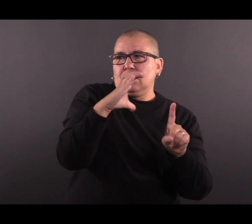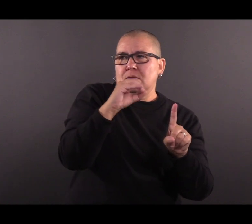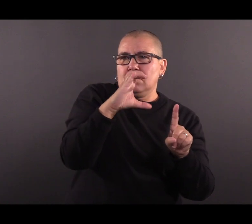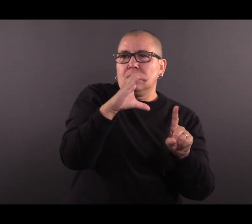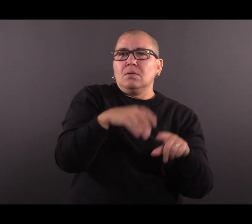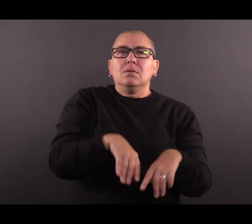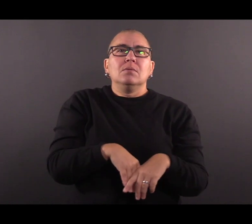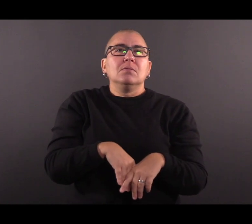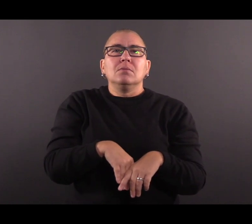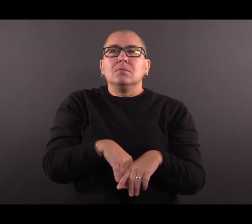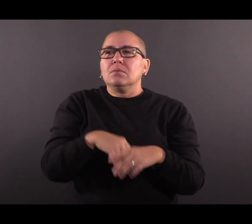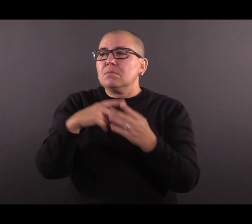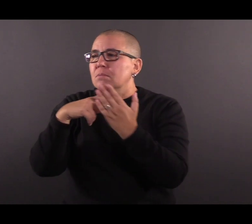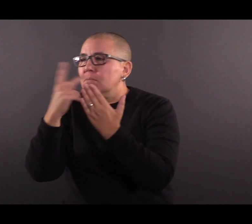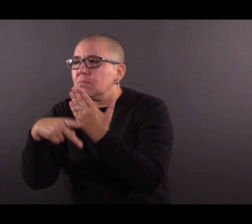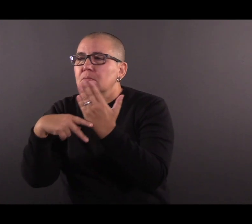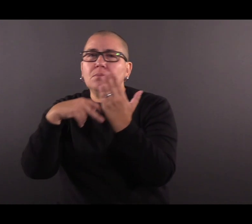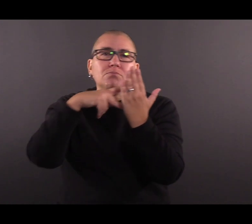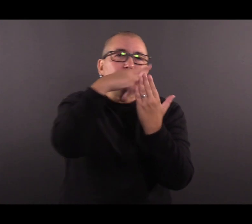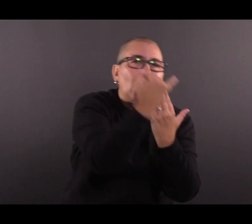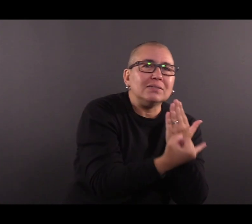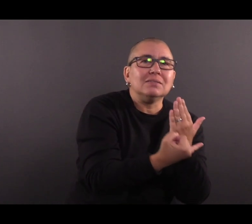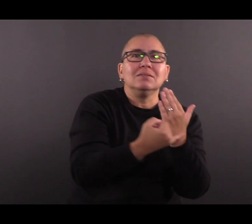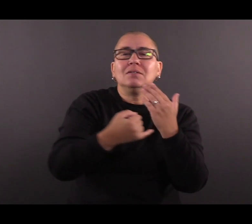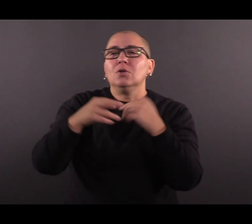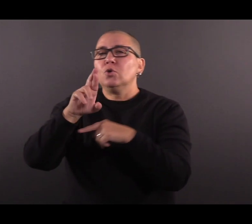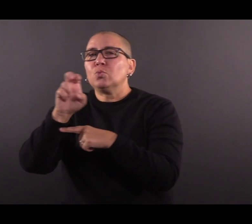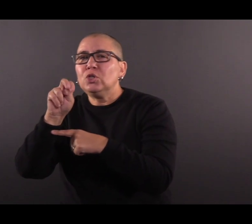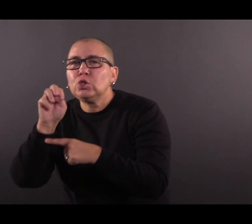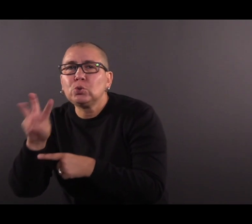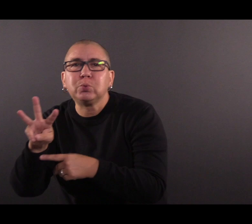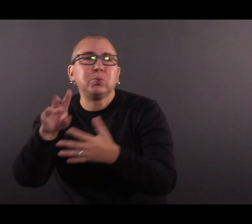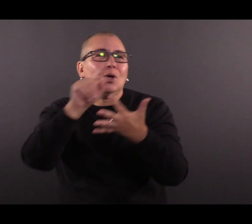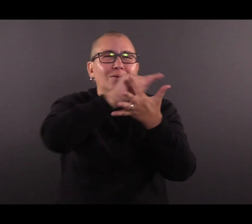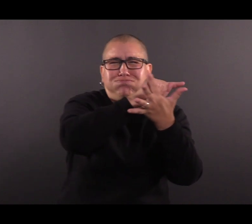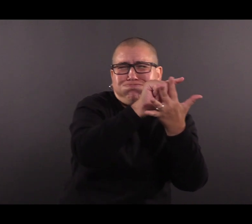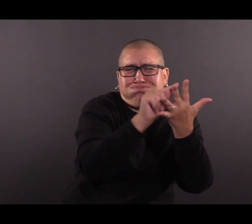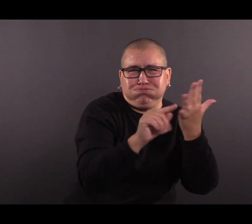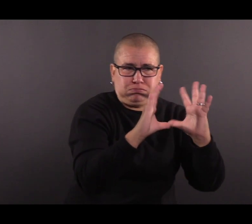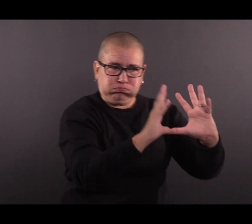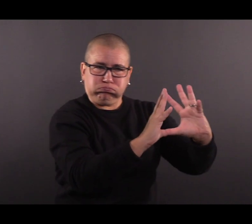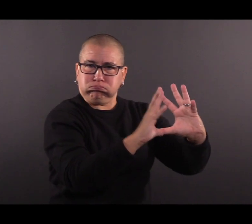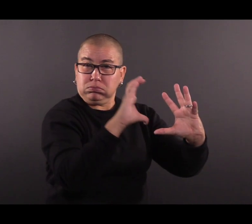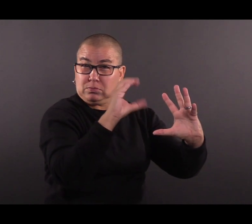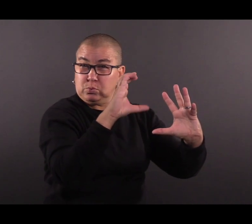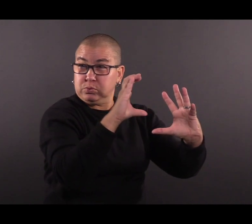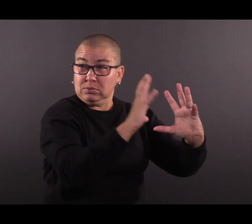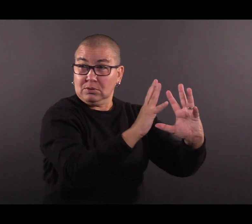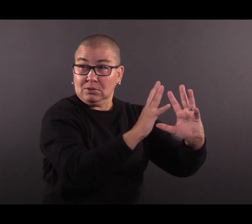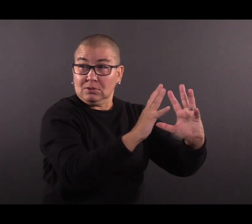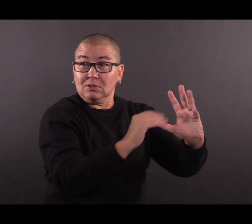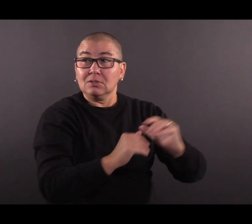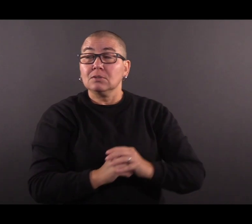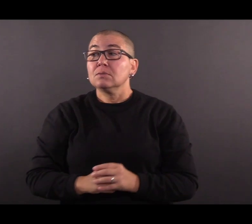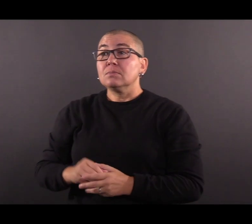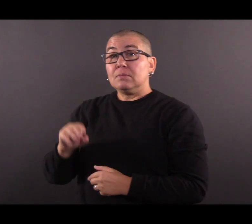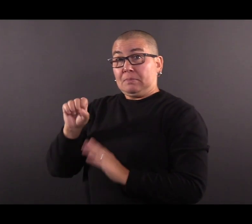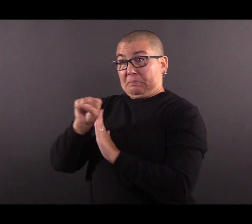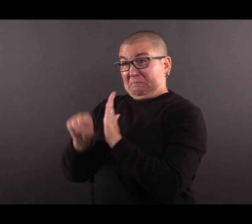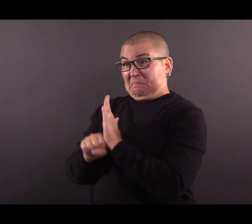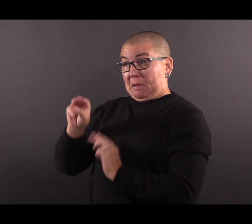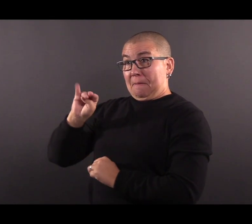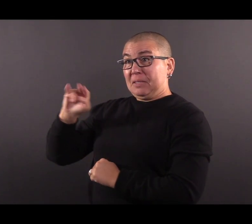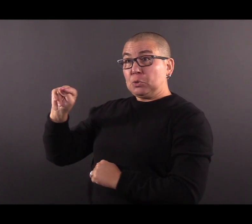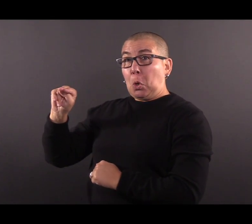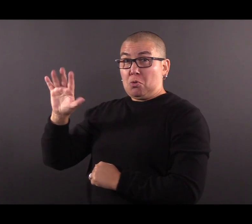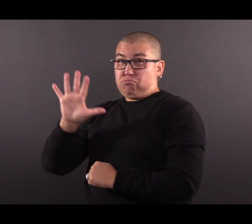projects, renewal projects, and project reallocations. Minnesota's formula allocation is about